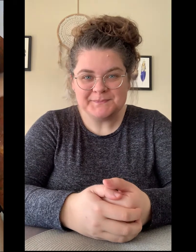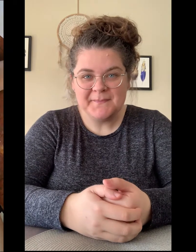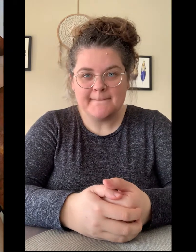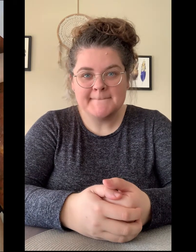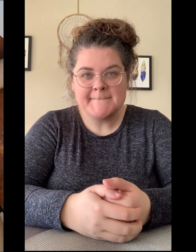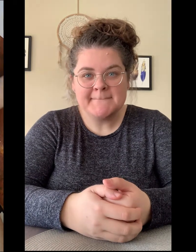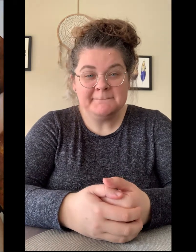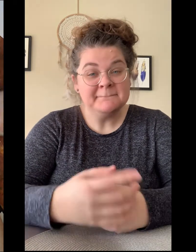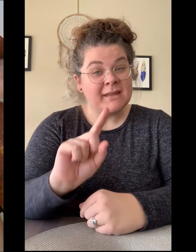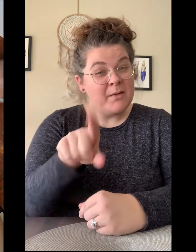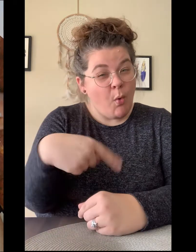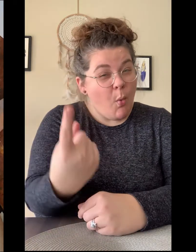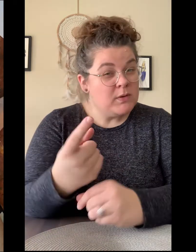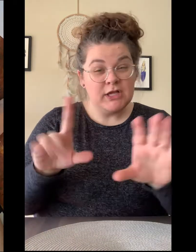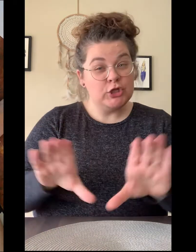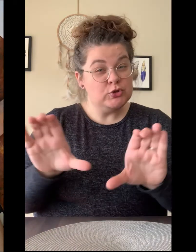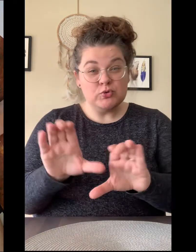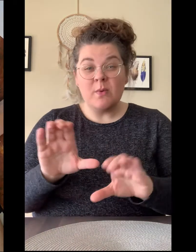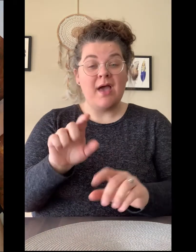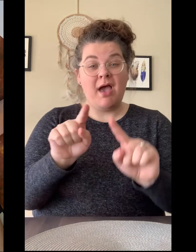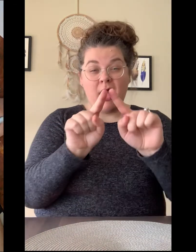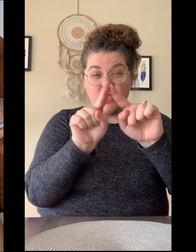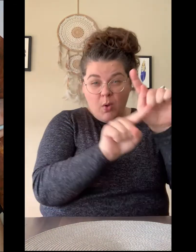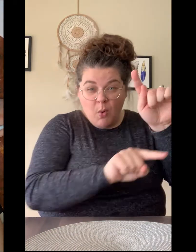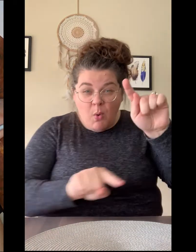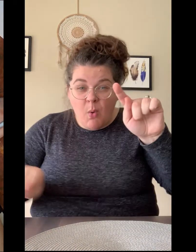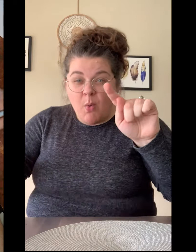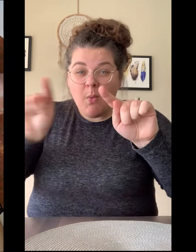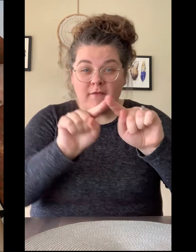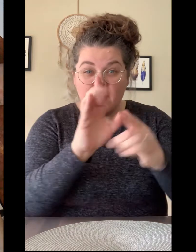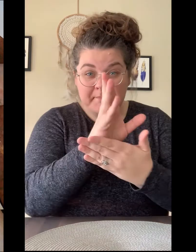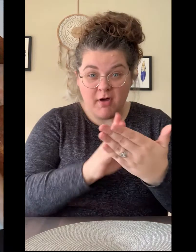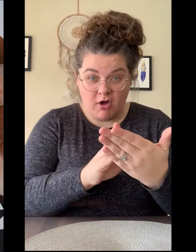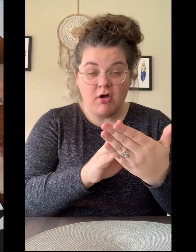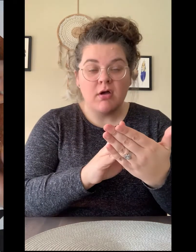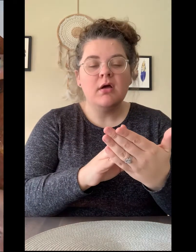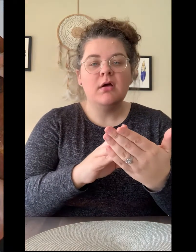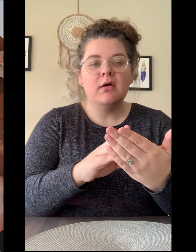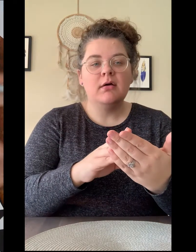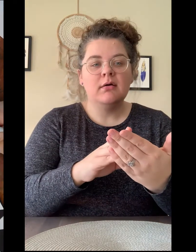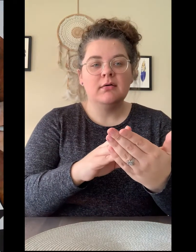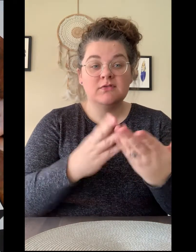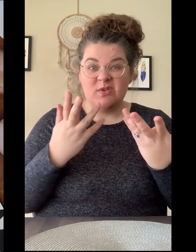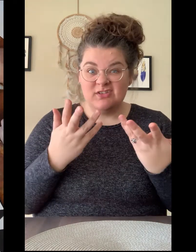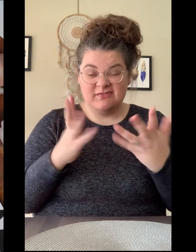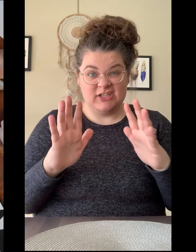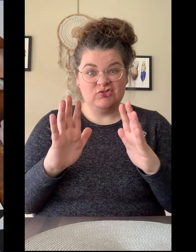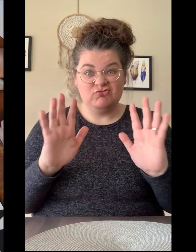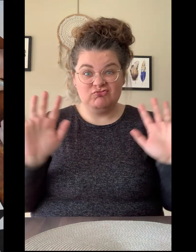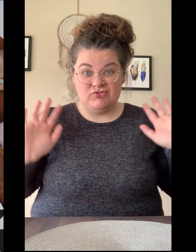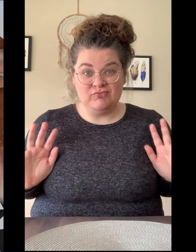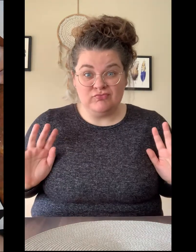I'm only going to do this on this oval part too. So once you get to the back, just stop.